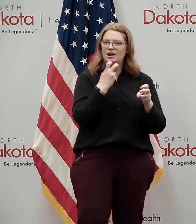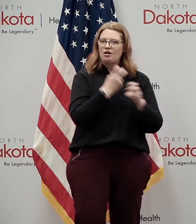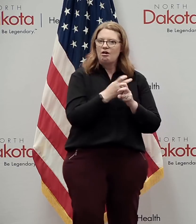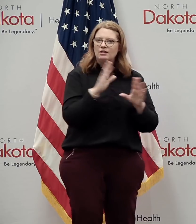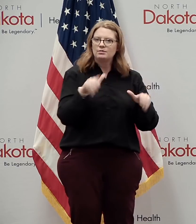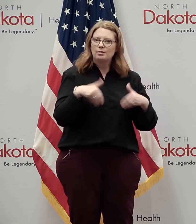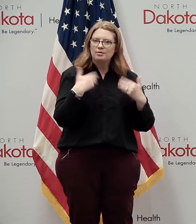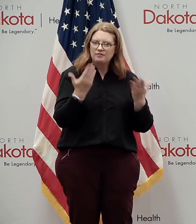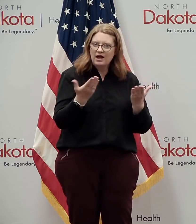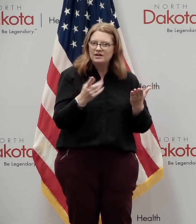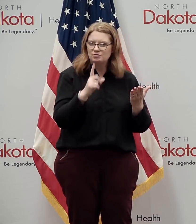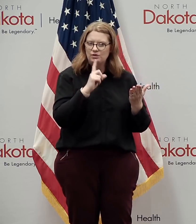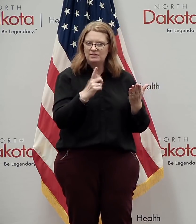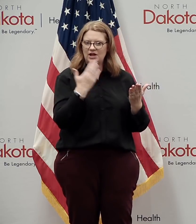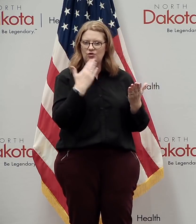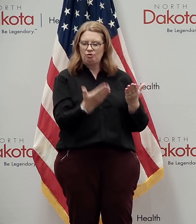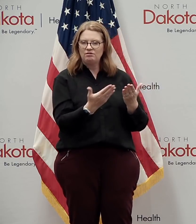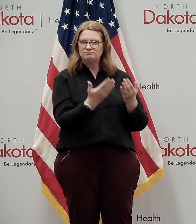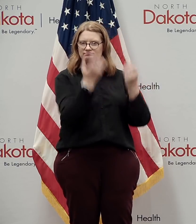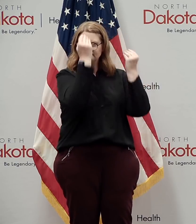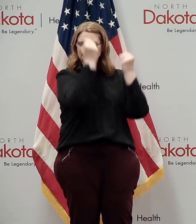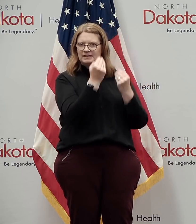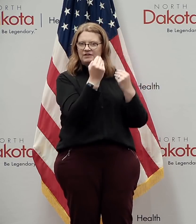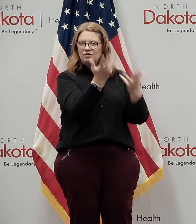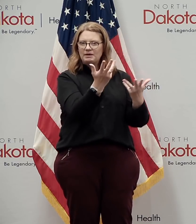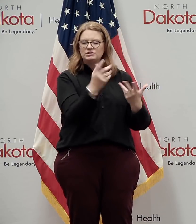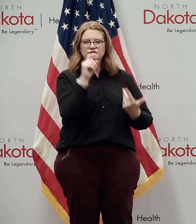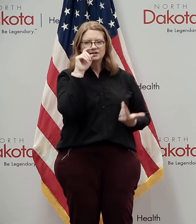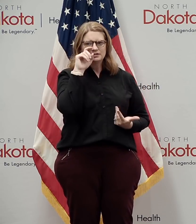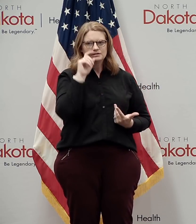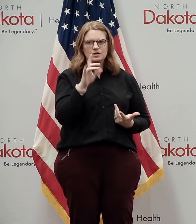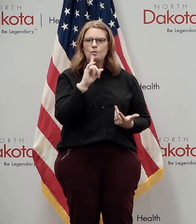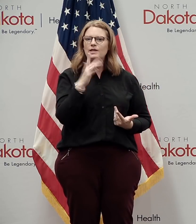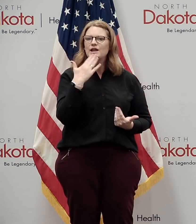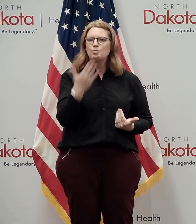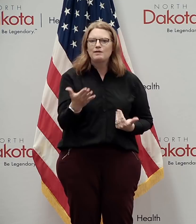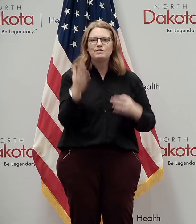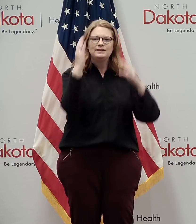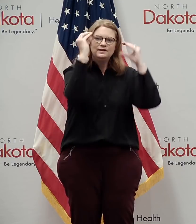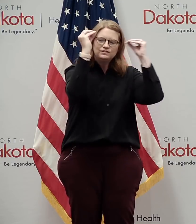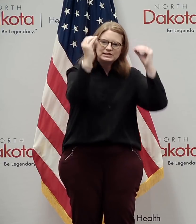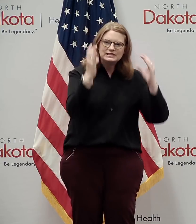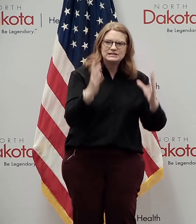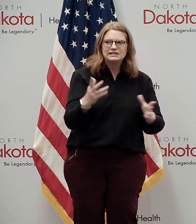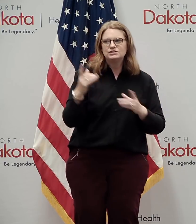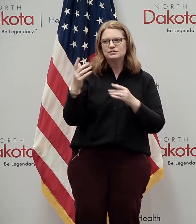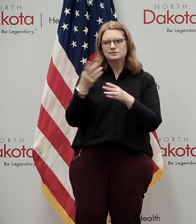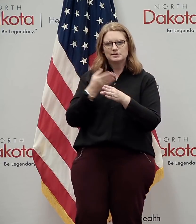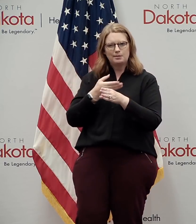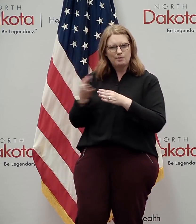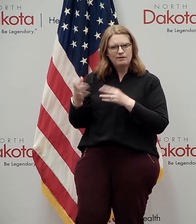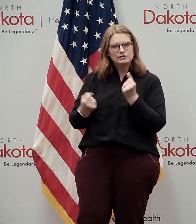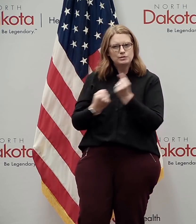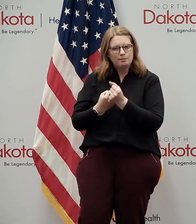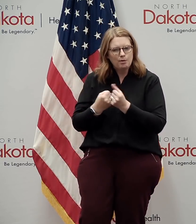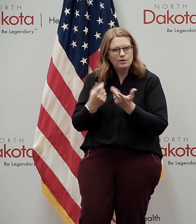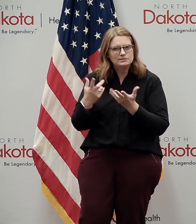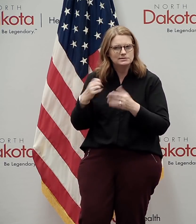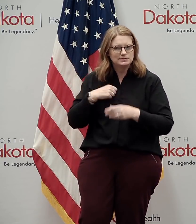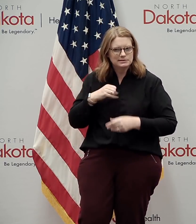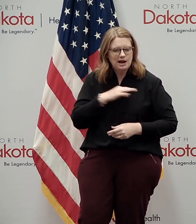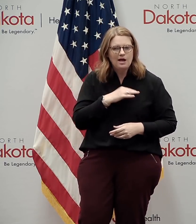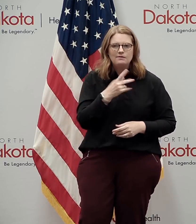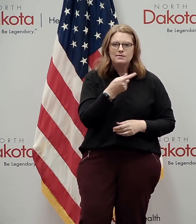great virtual content, you can actually expand your audiences. So we're so grateful to the teachers, the professional support staff, the